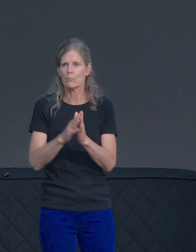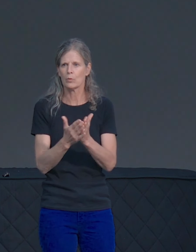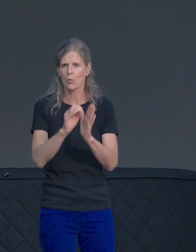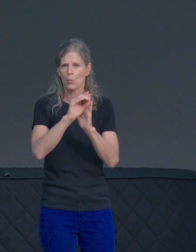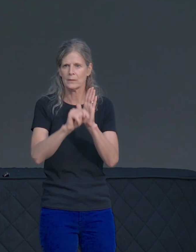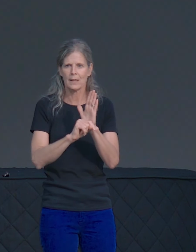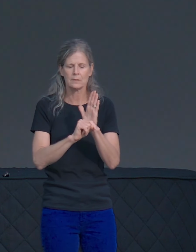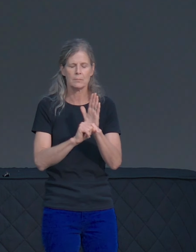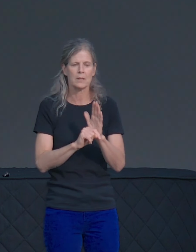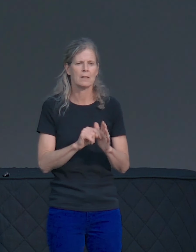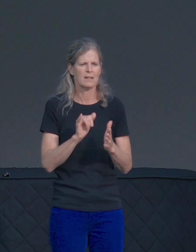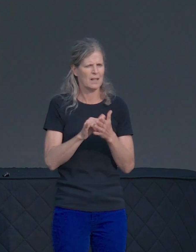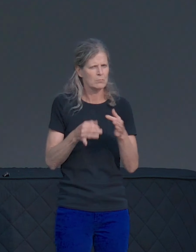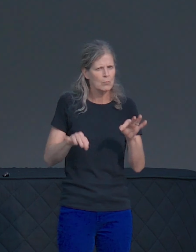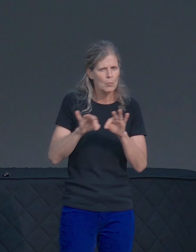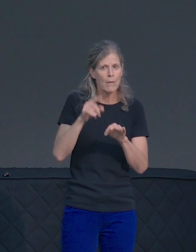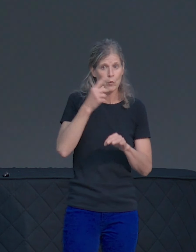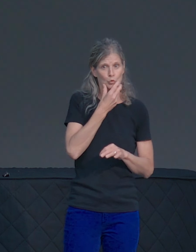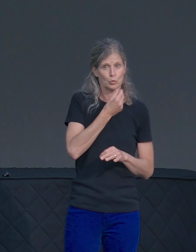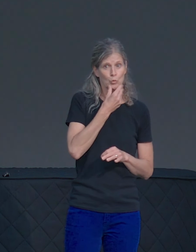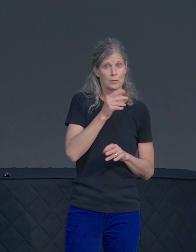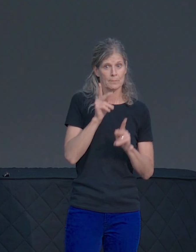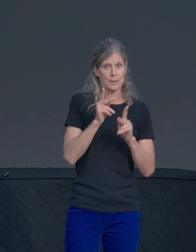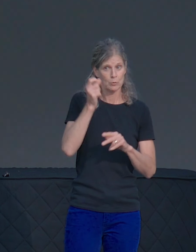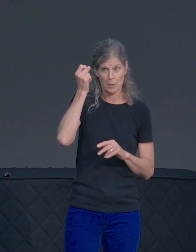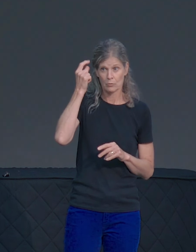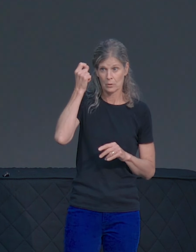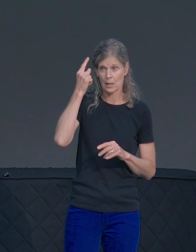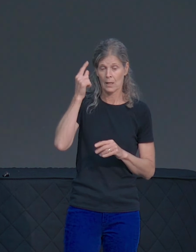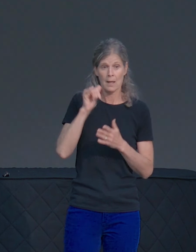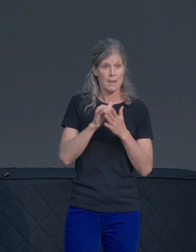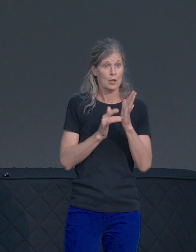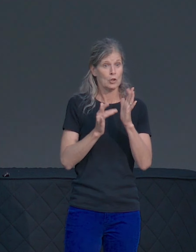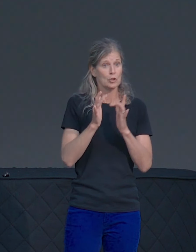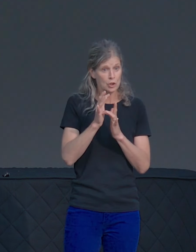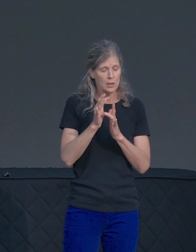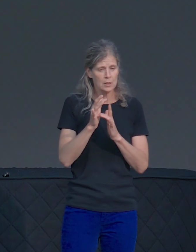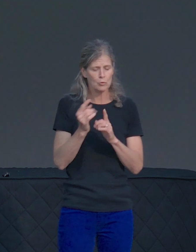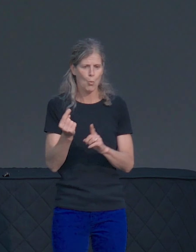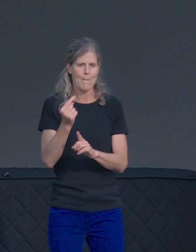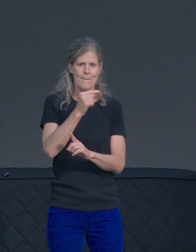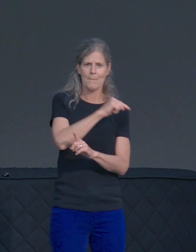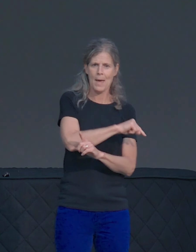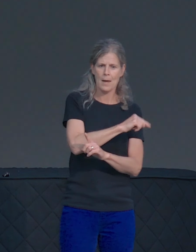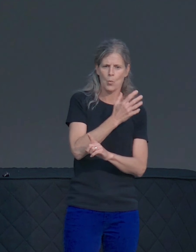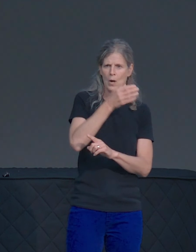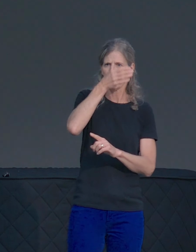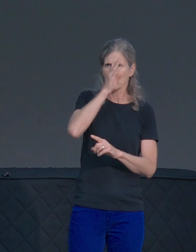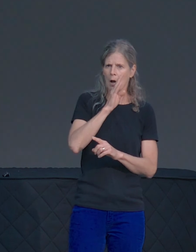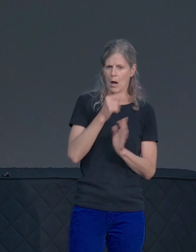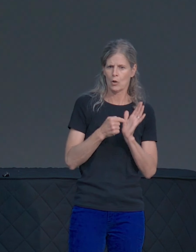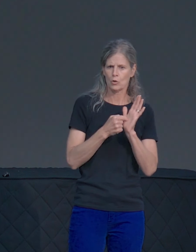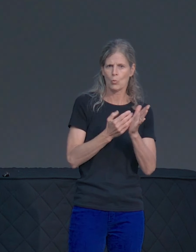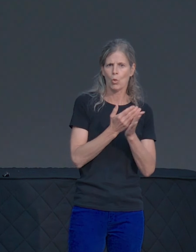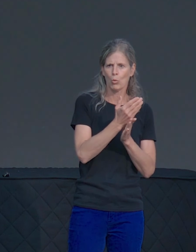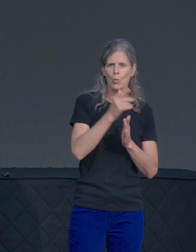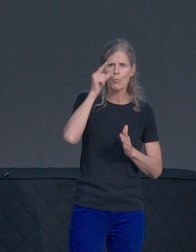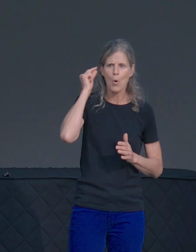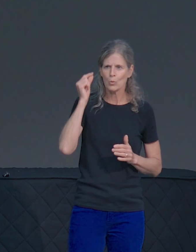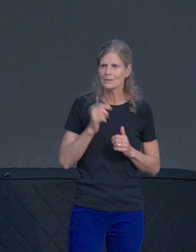this is important for a Jewish audience to understand that Jesus is reaching back to what God revealed through